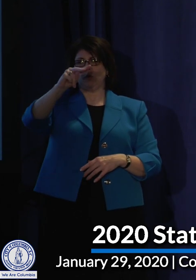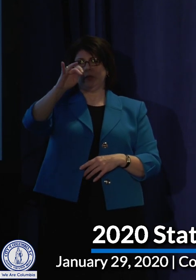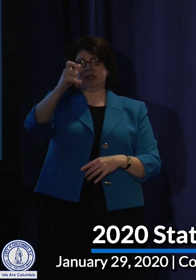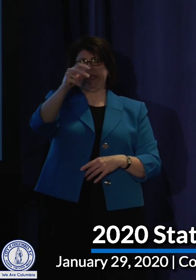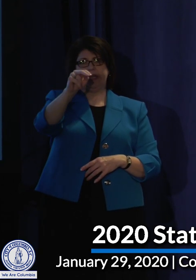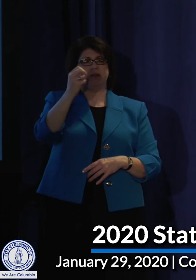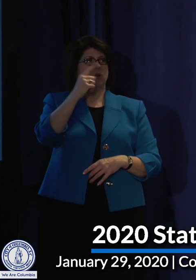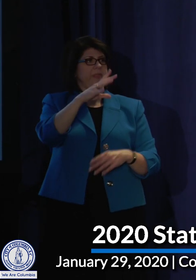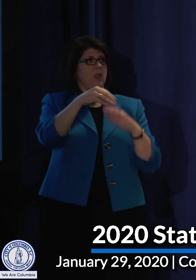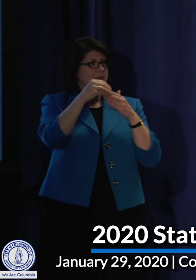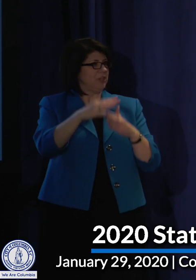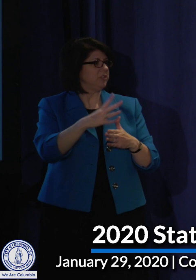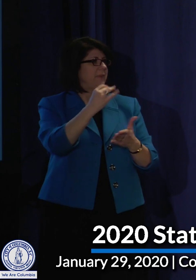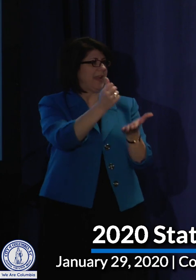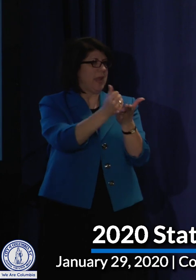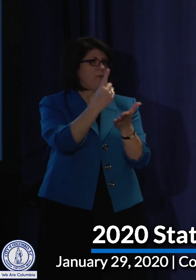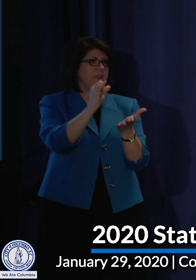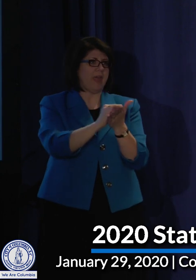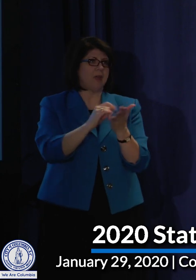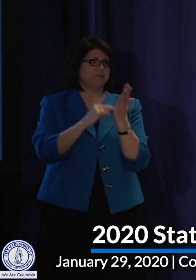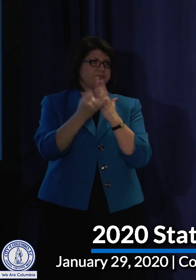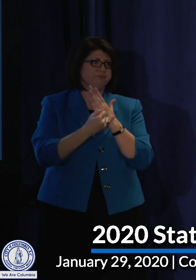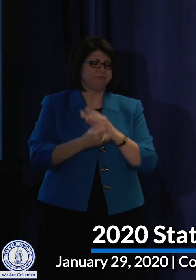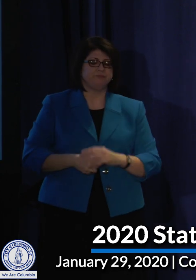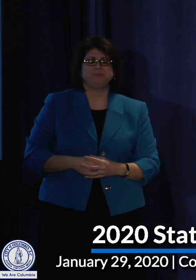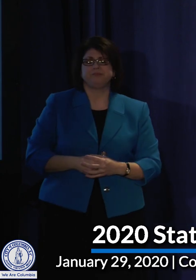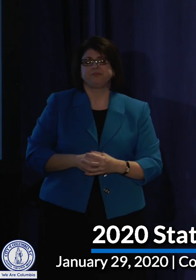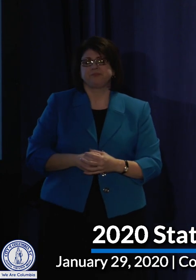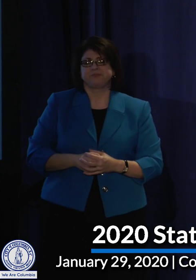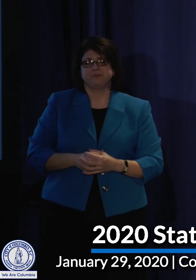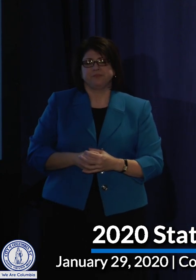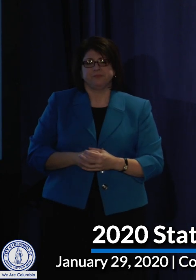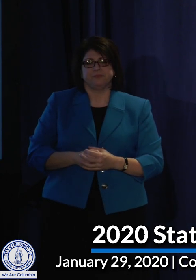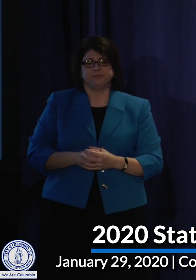their leadership and assistance in this effort.